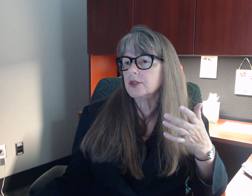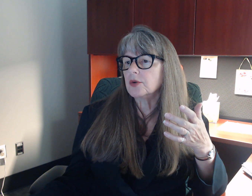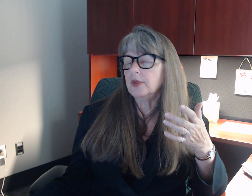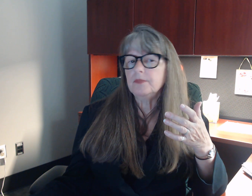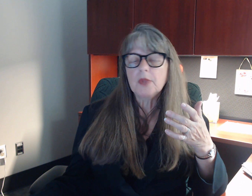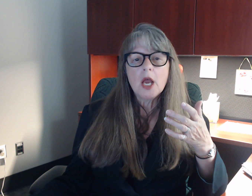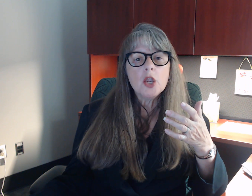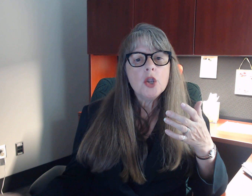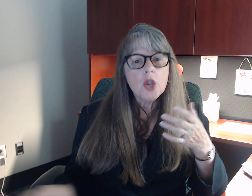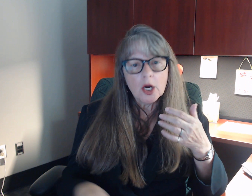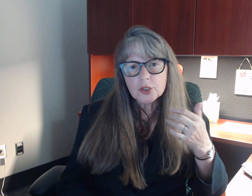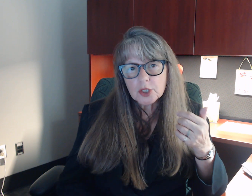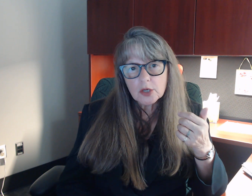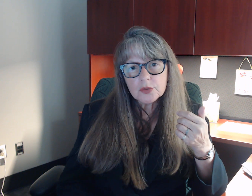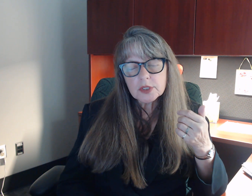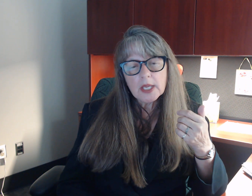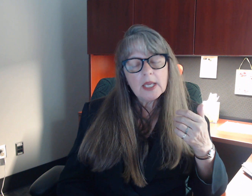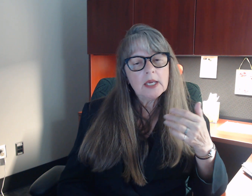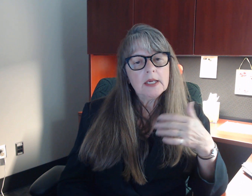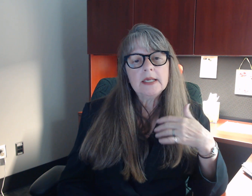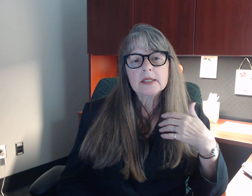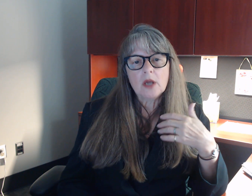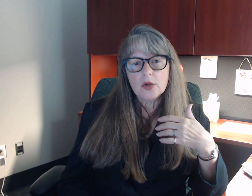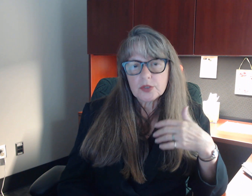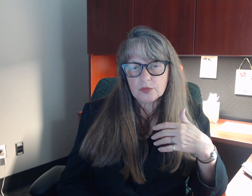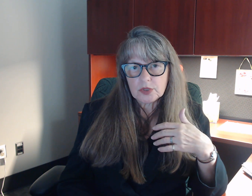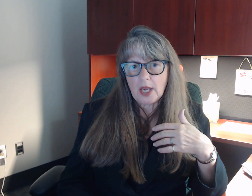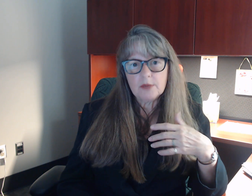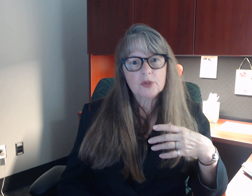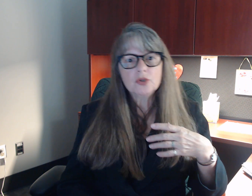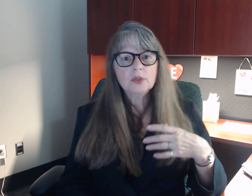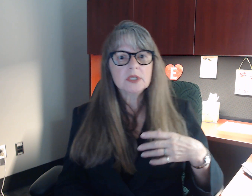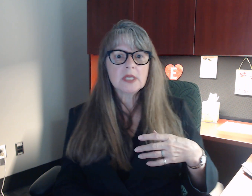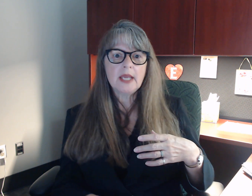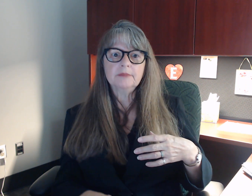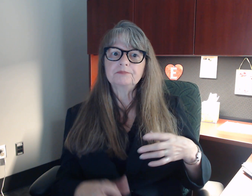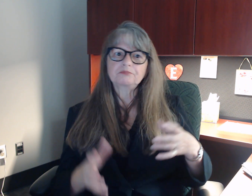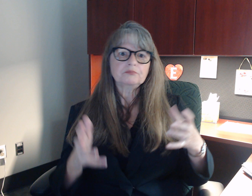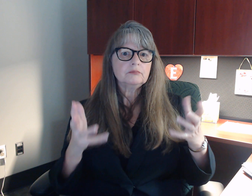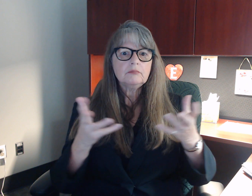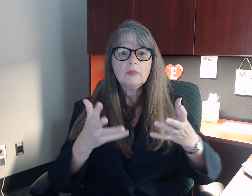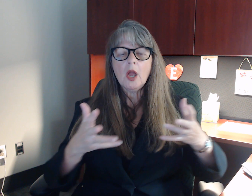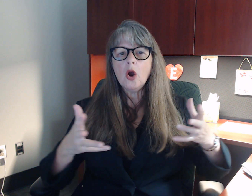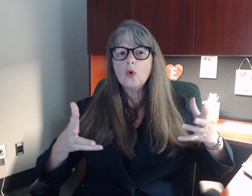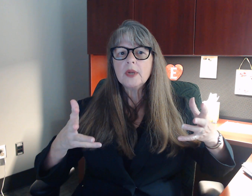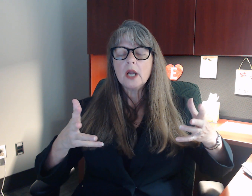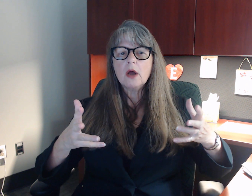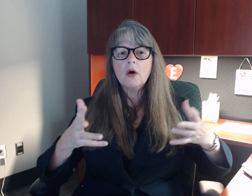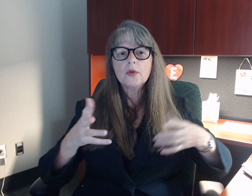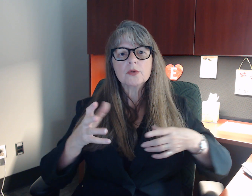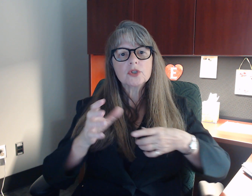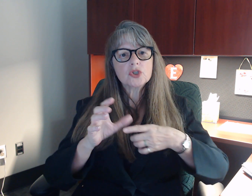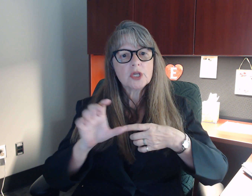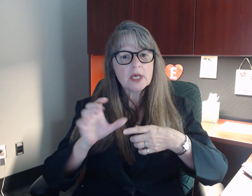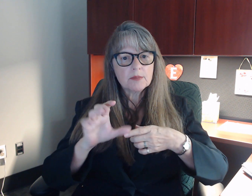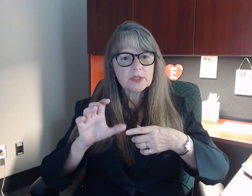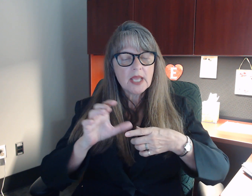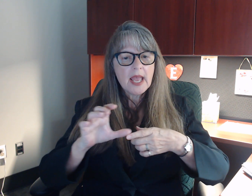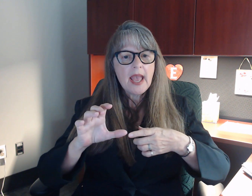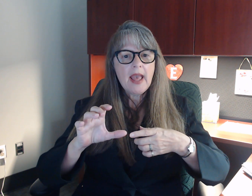cream. Nachos, it is also signed, but you can say, oh, we got all those chips, and then